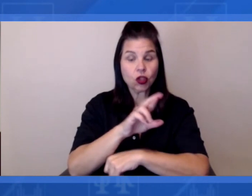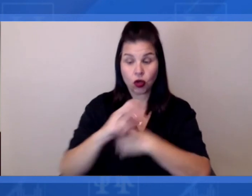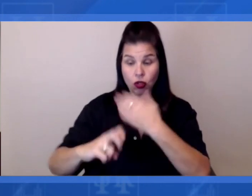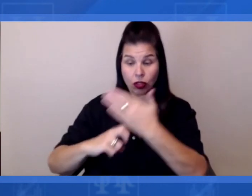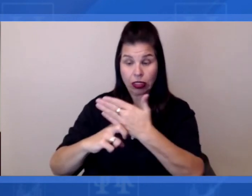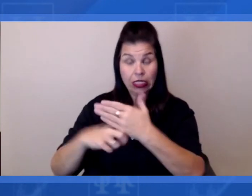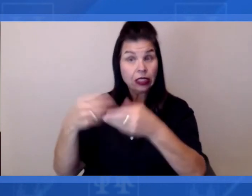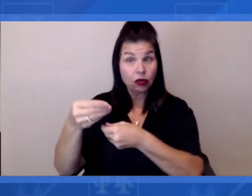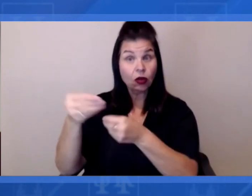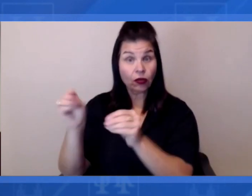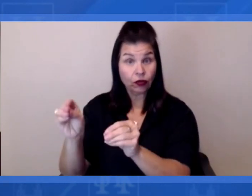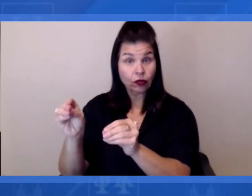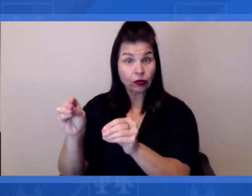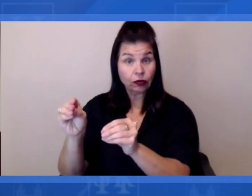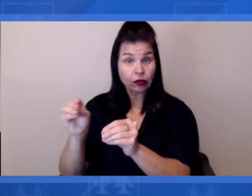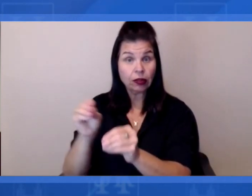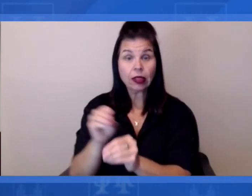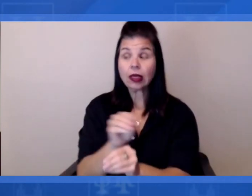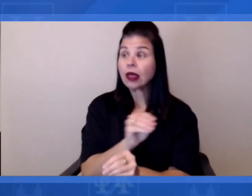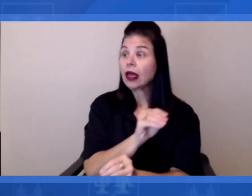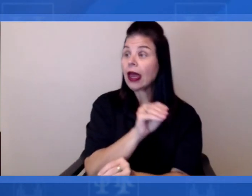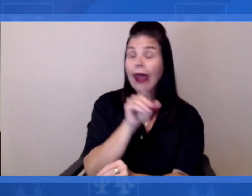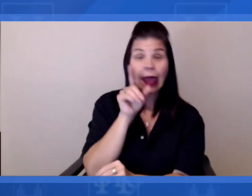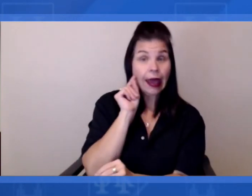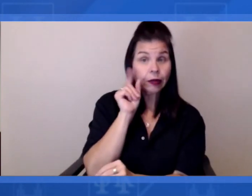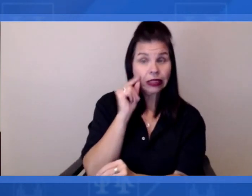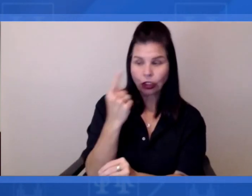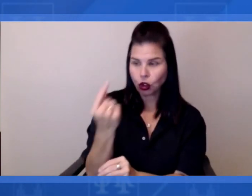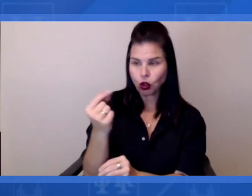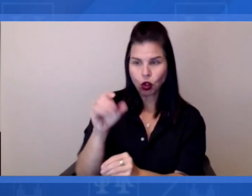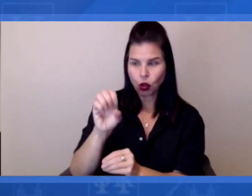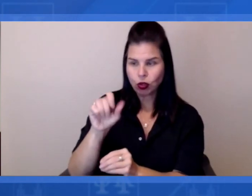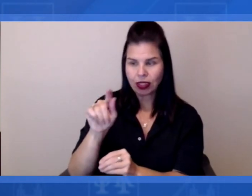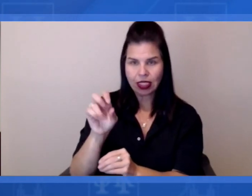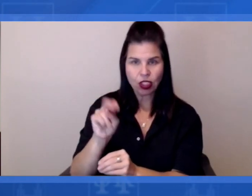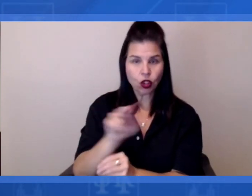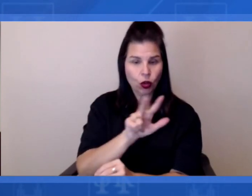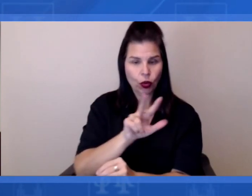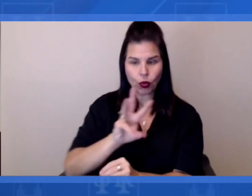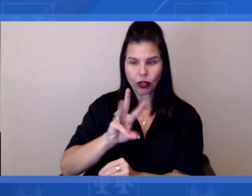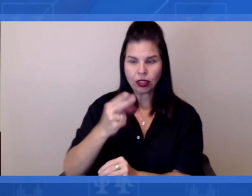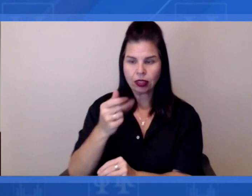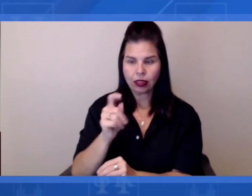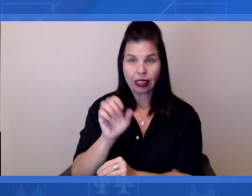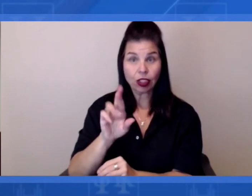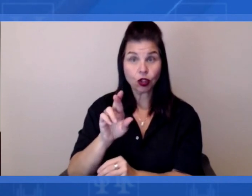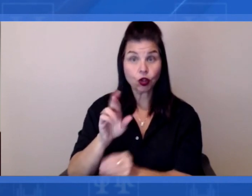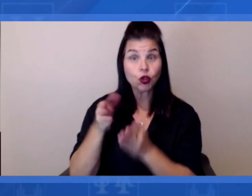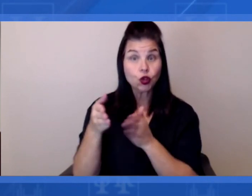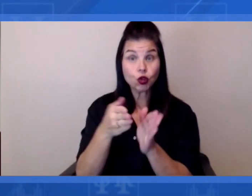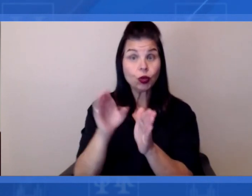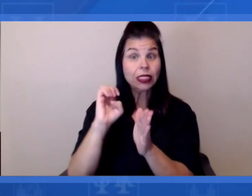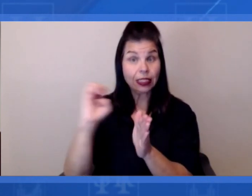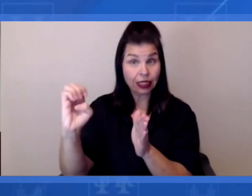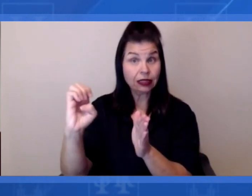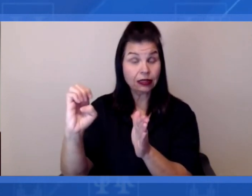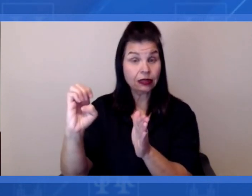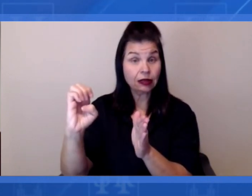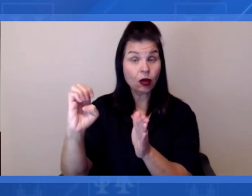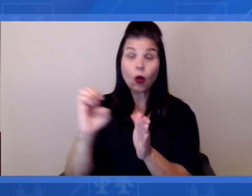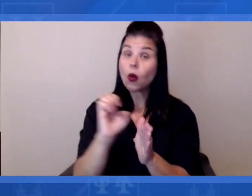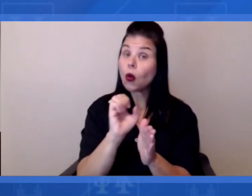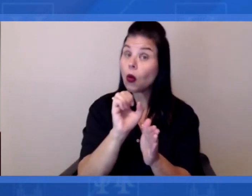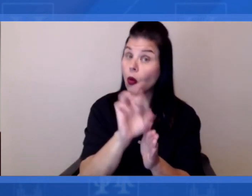office at Hamilton GO Station, 36 Hunter Street East,